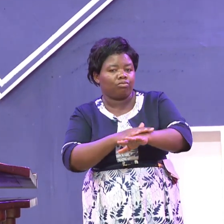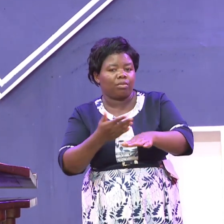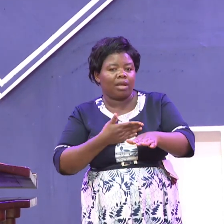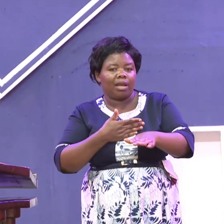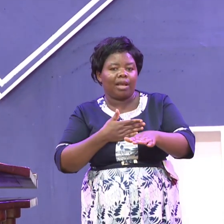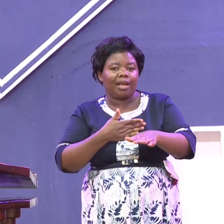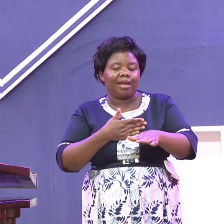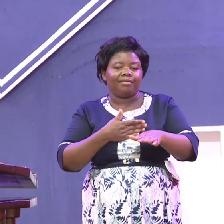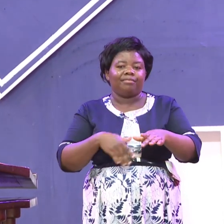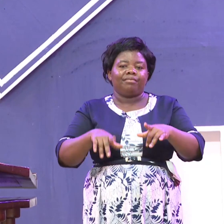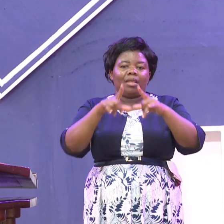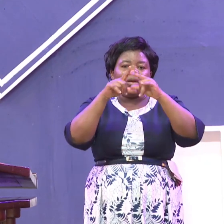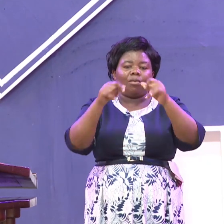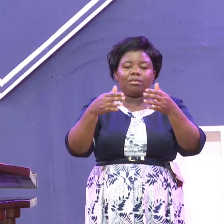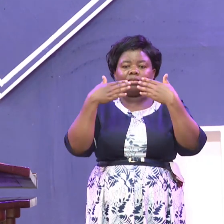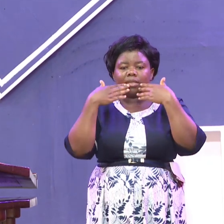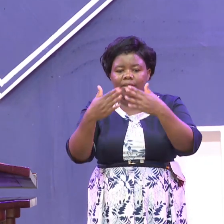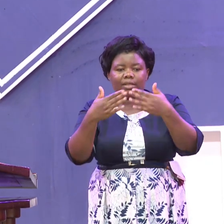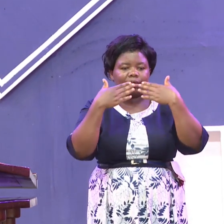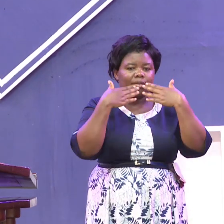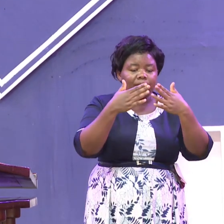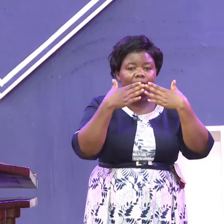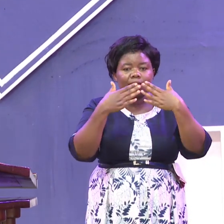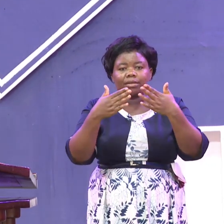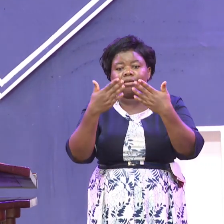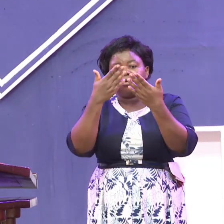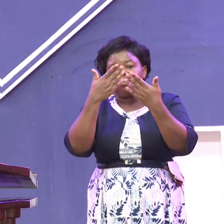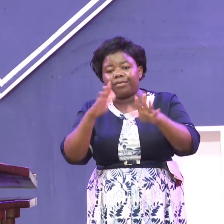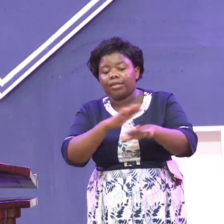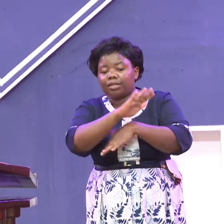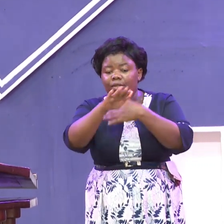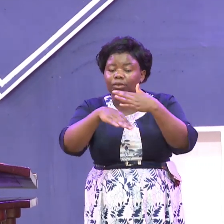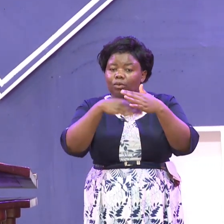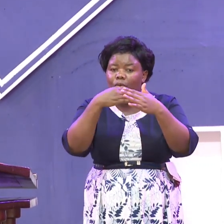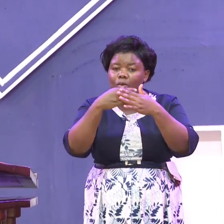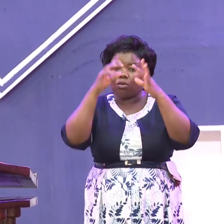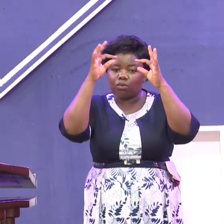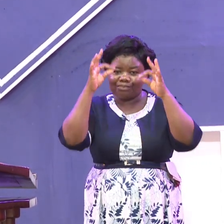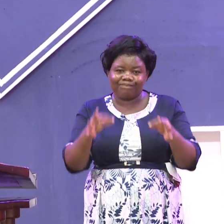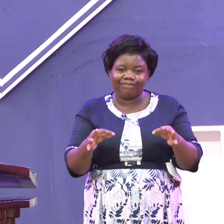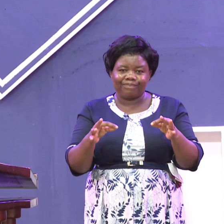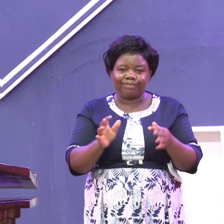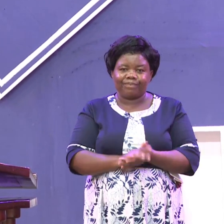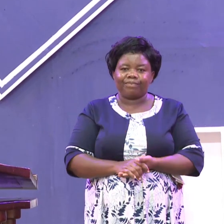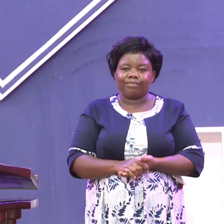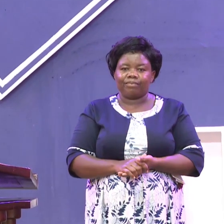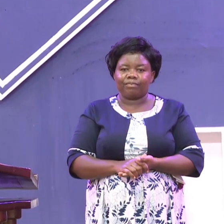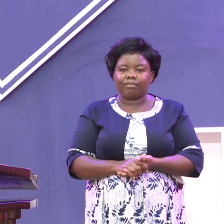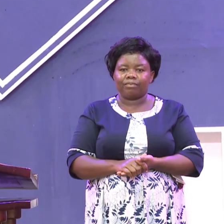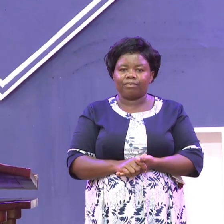nti webale webale amala ebintu ku muntu gwe webaza. The Baganda even got a saying that